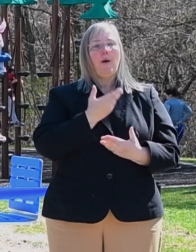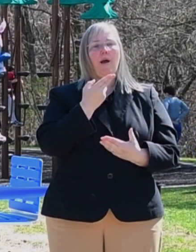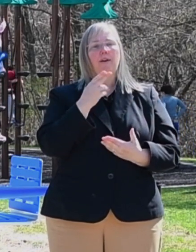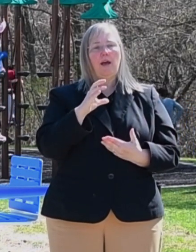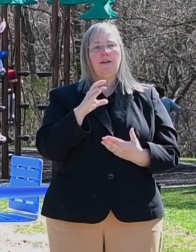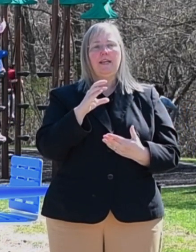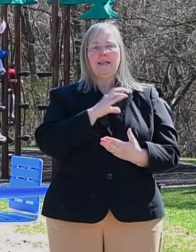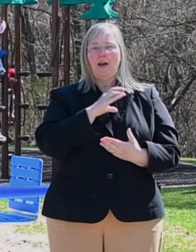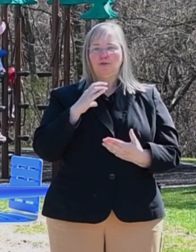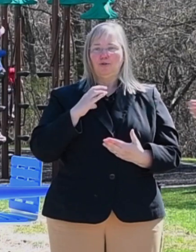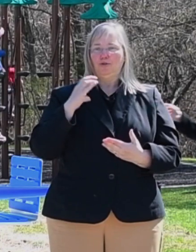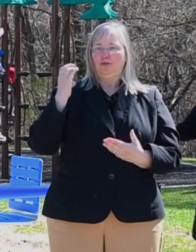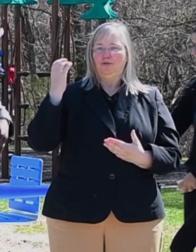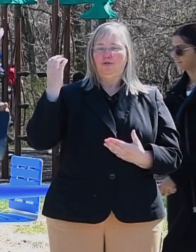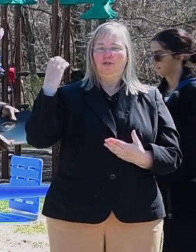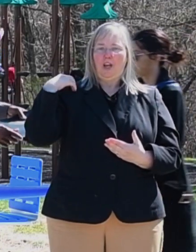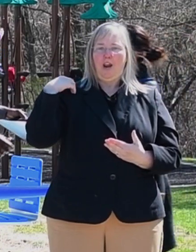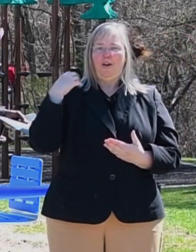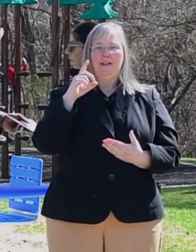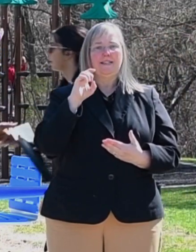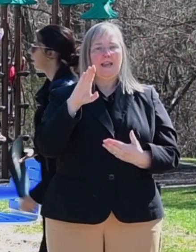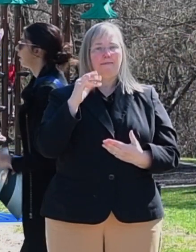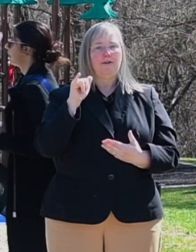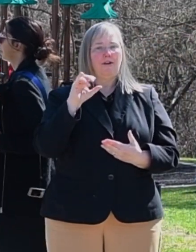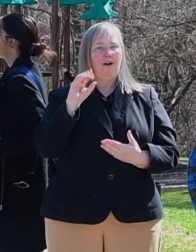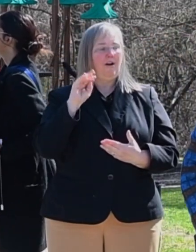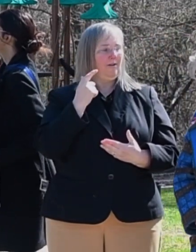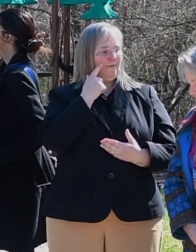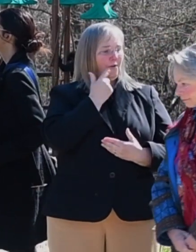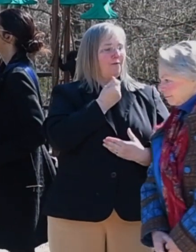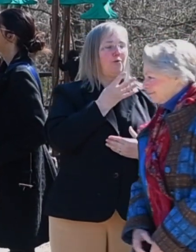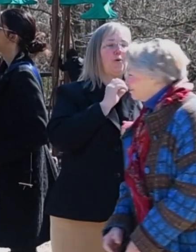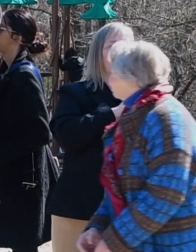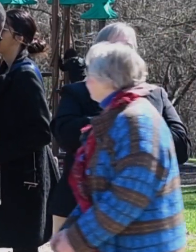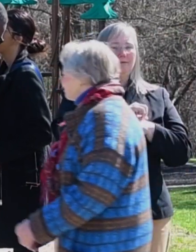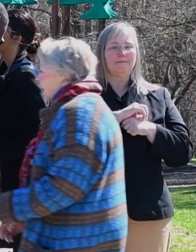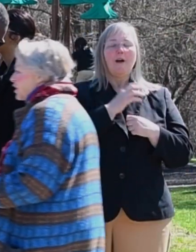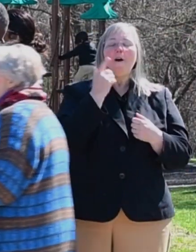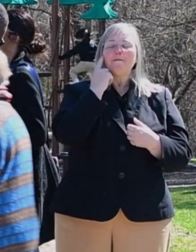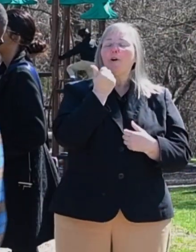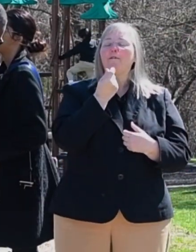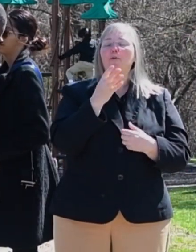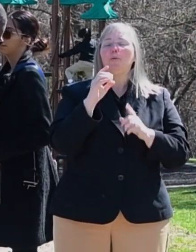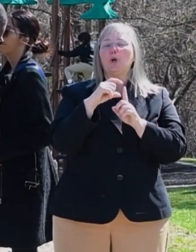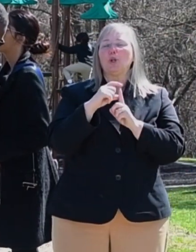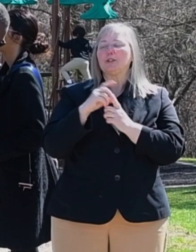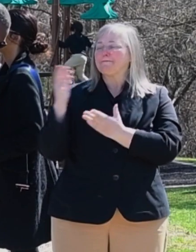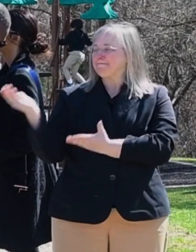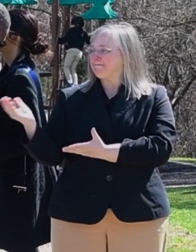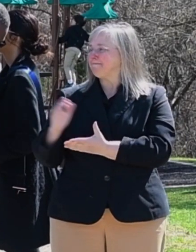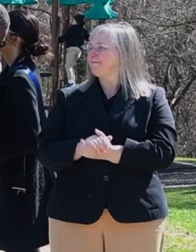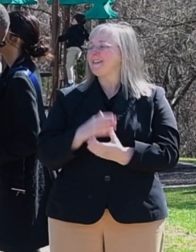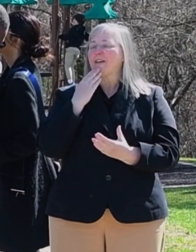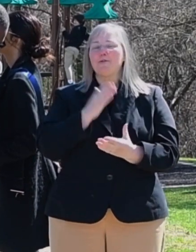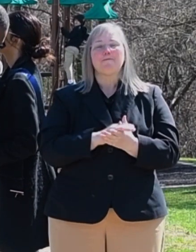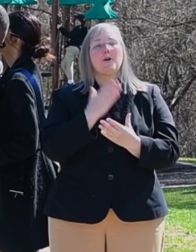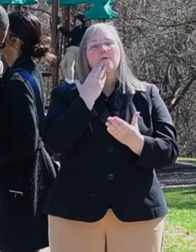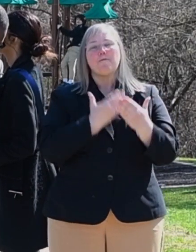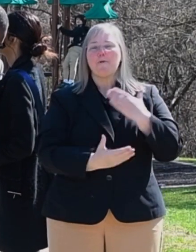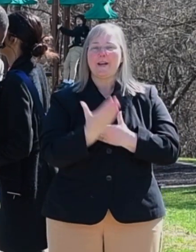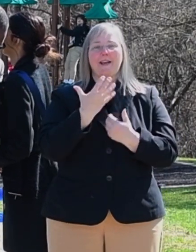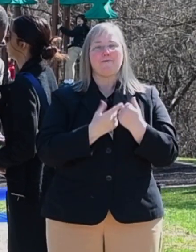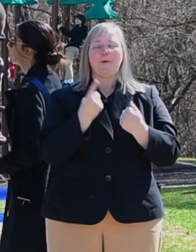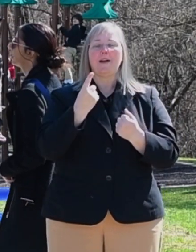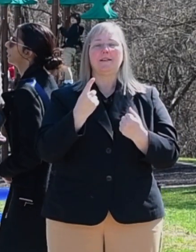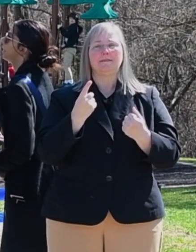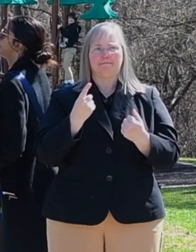County Council Chair, Deb Young, for a few words. Thank you. Good morning,